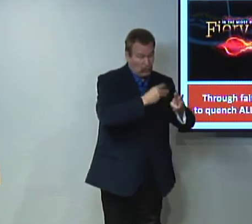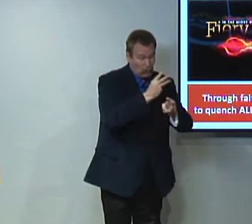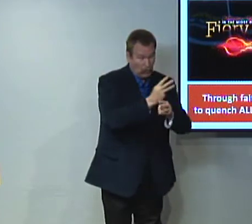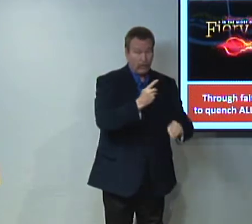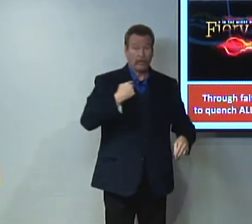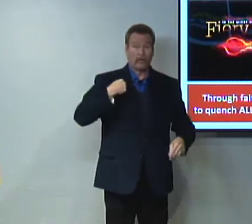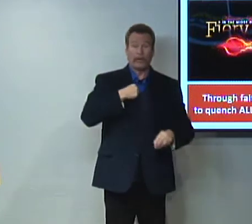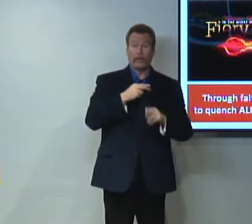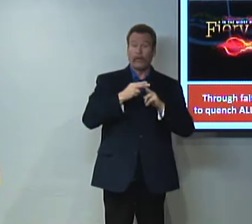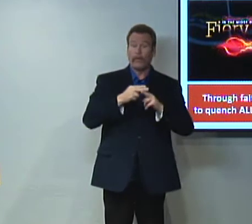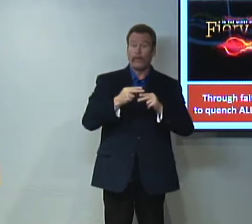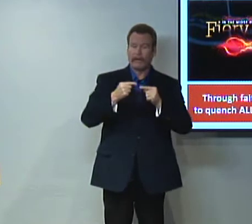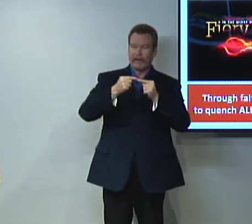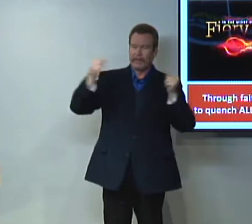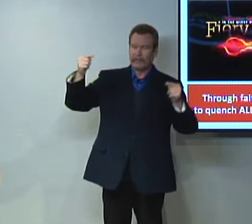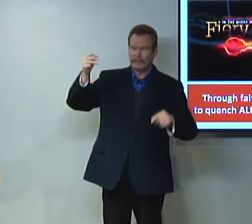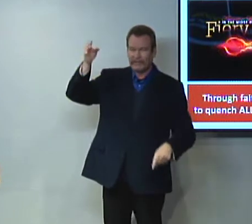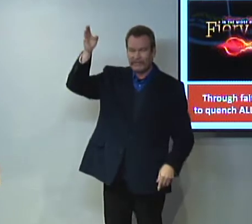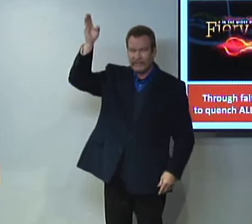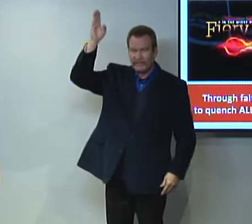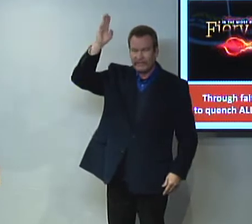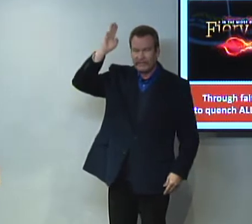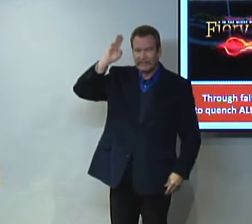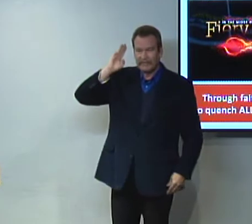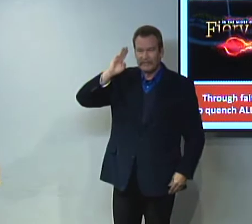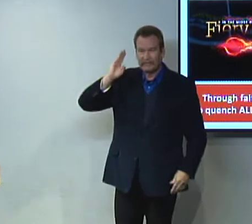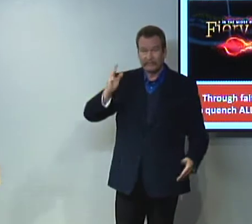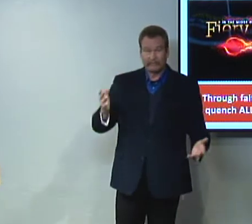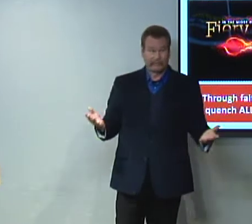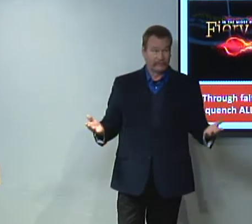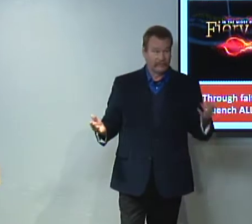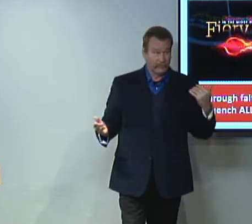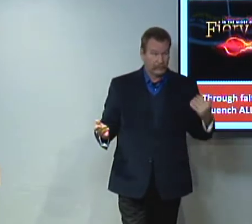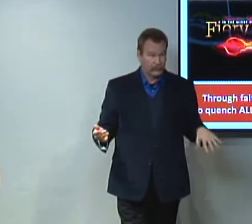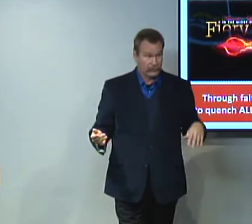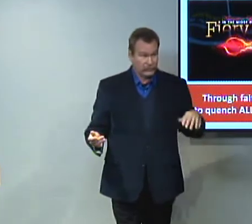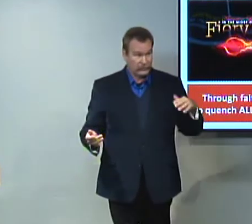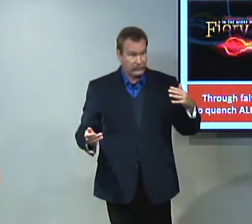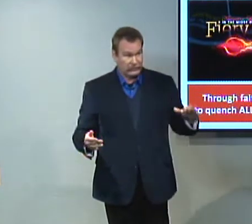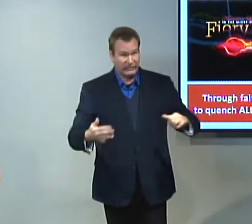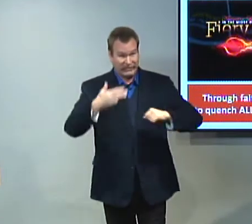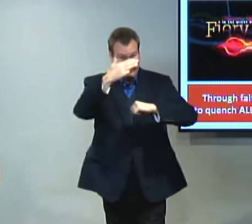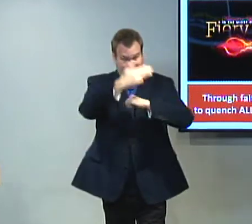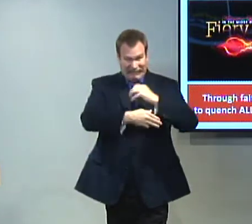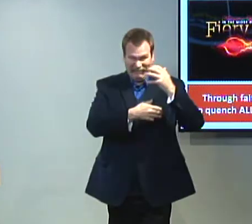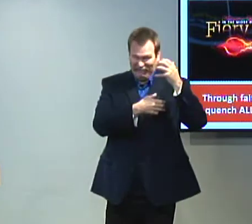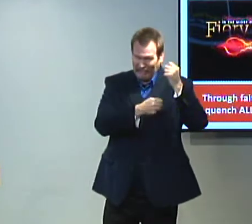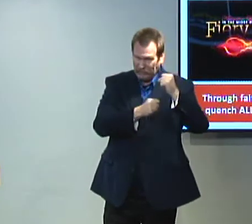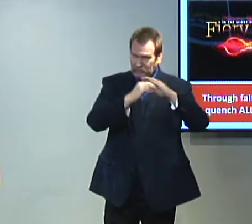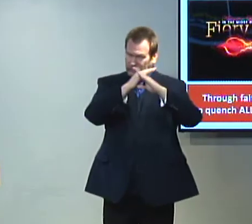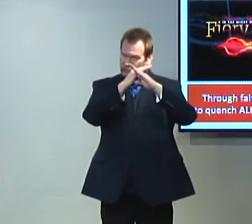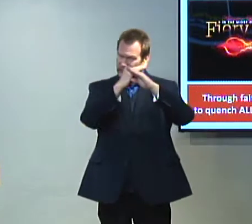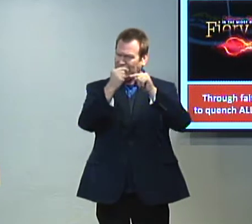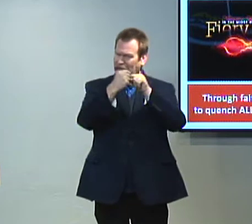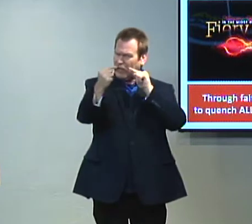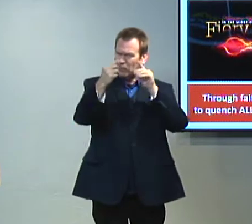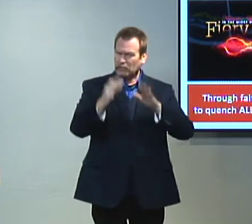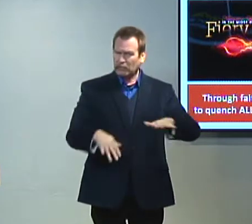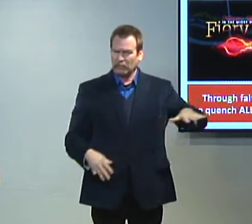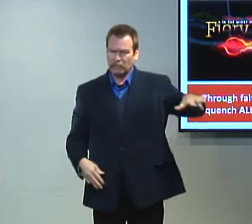It says if we are friends with the world, then we are called enemies of God. Think of that. So this